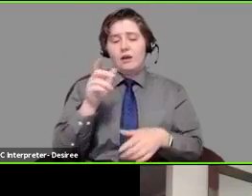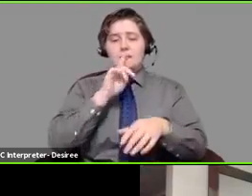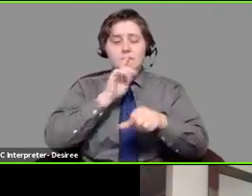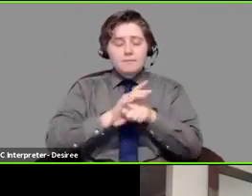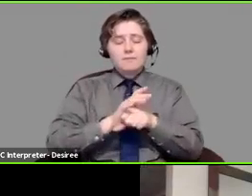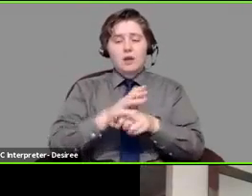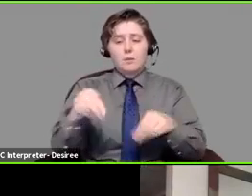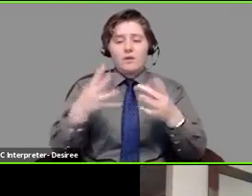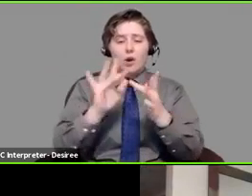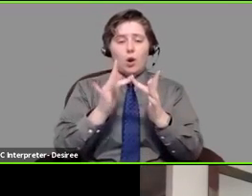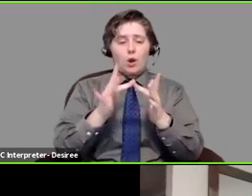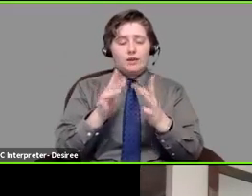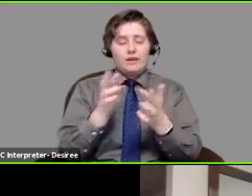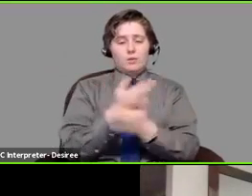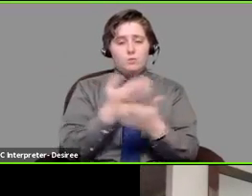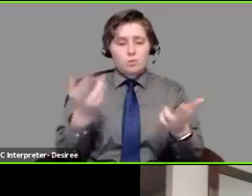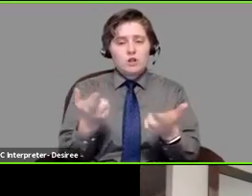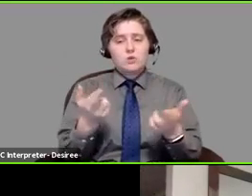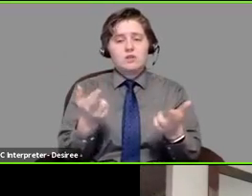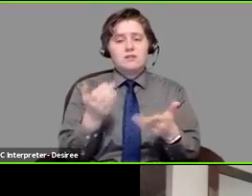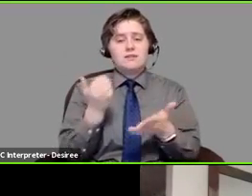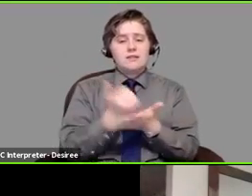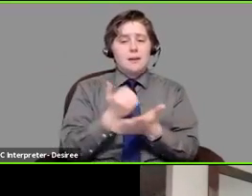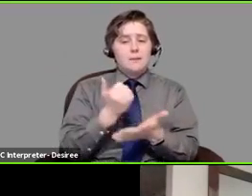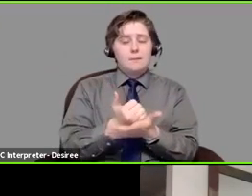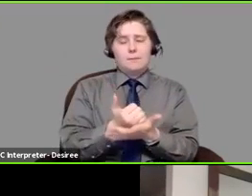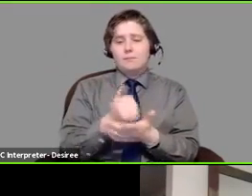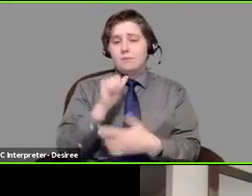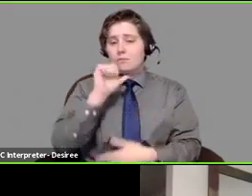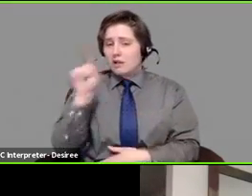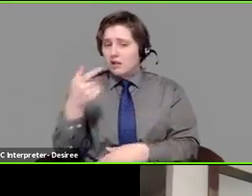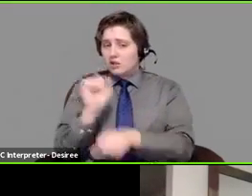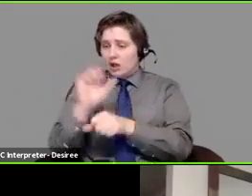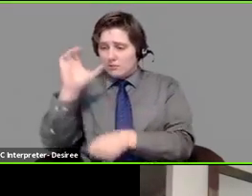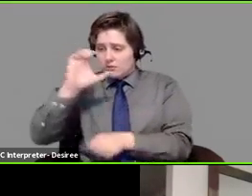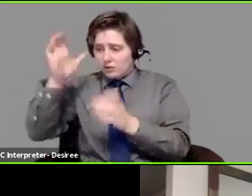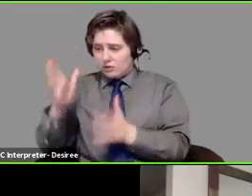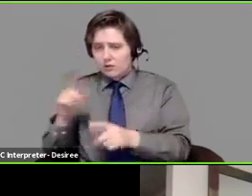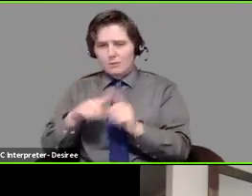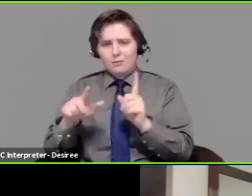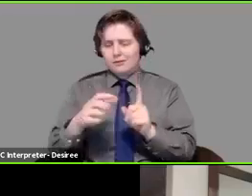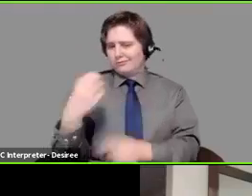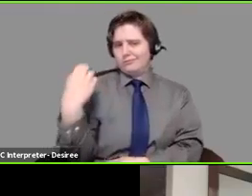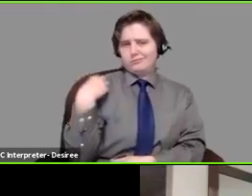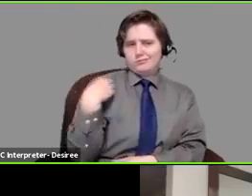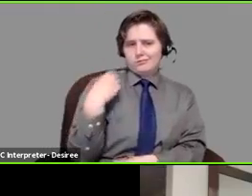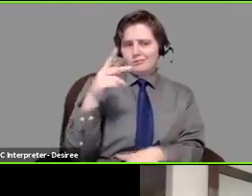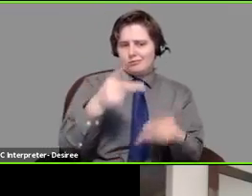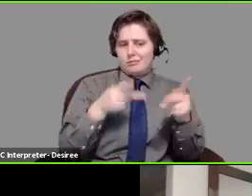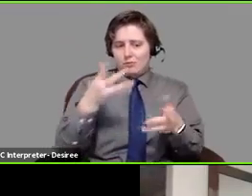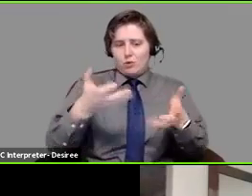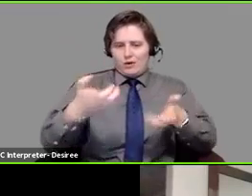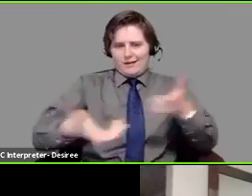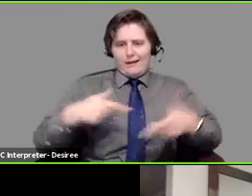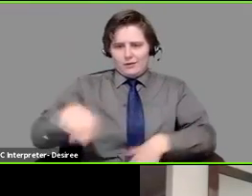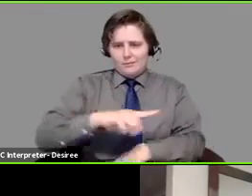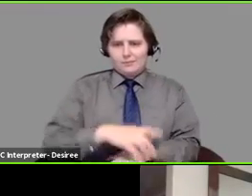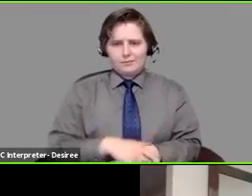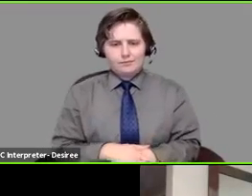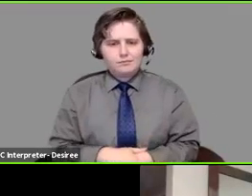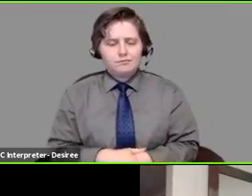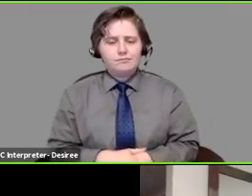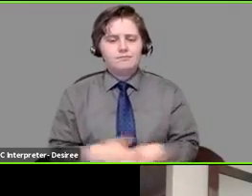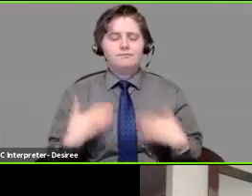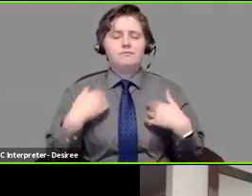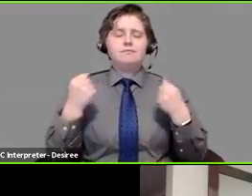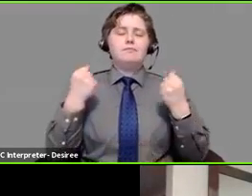online resources to help not just the job seekers, but the employers. There are many